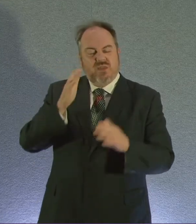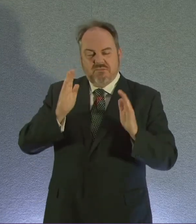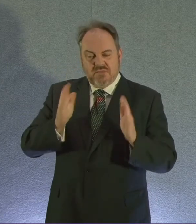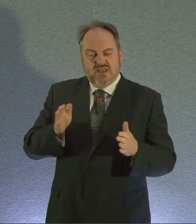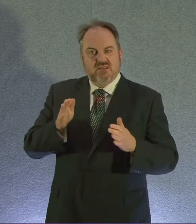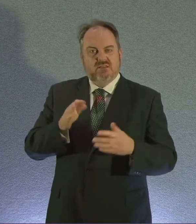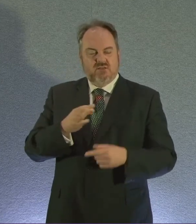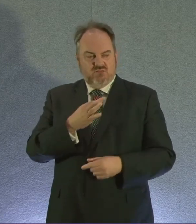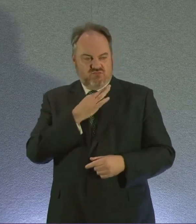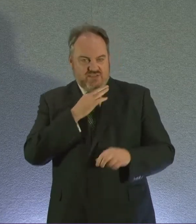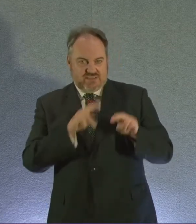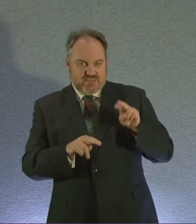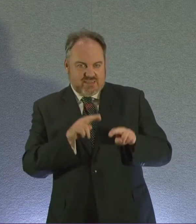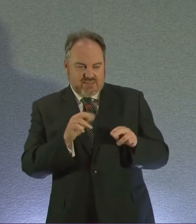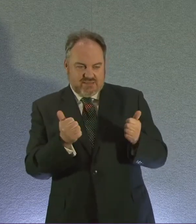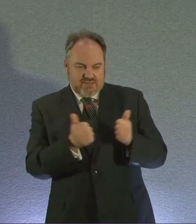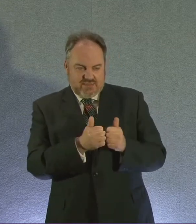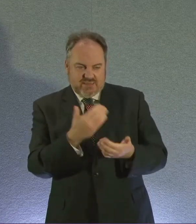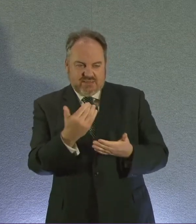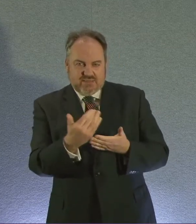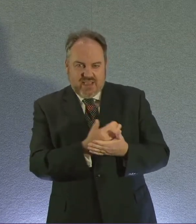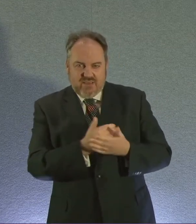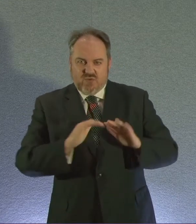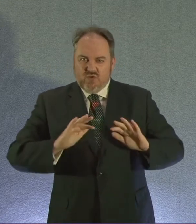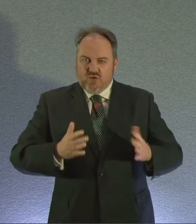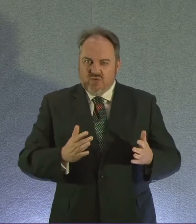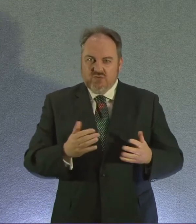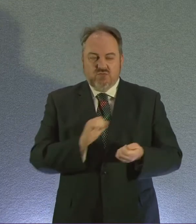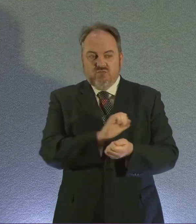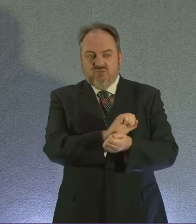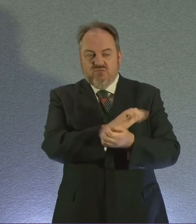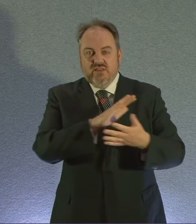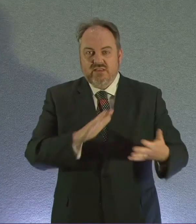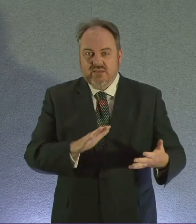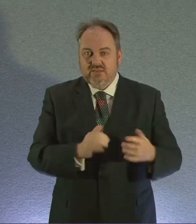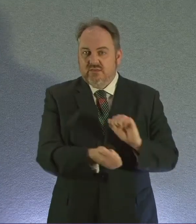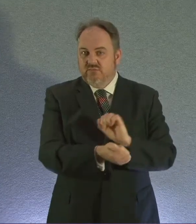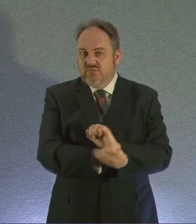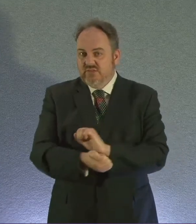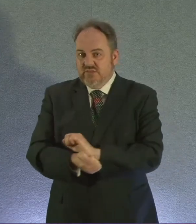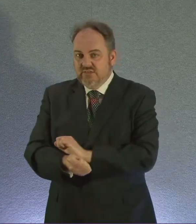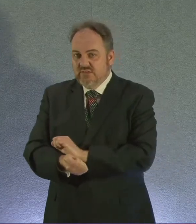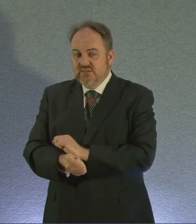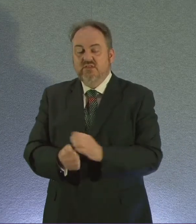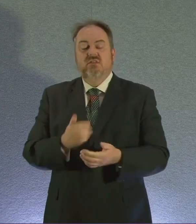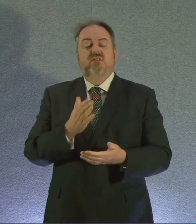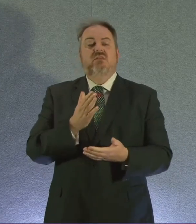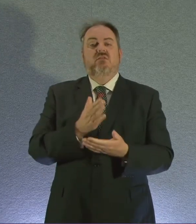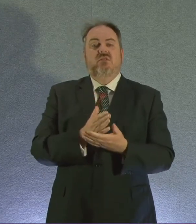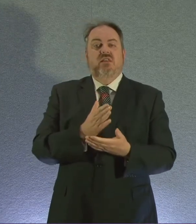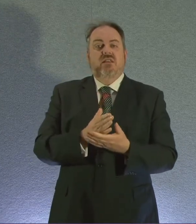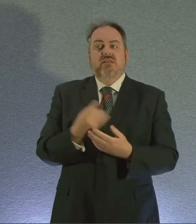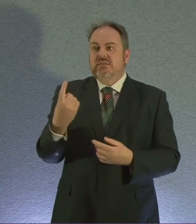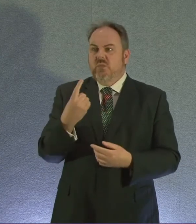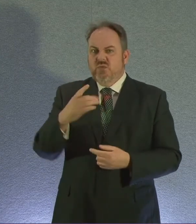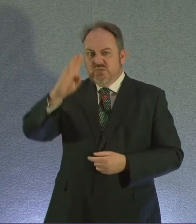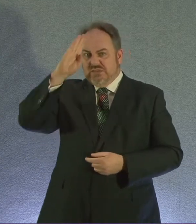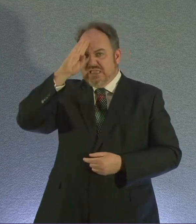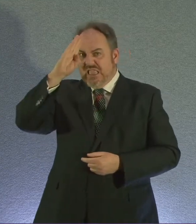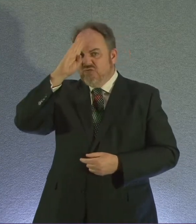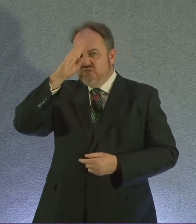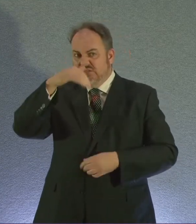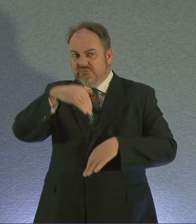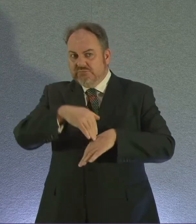and the key element of this that was mentioned in debate was that it wouldn't apply if anyone posed an immediate risk of harm